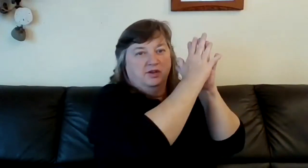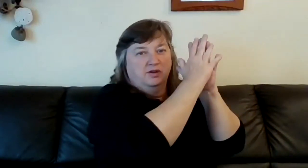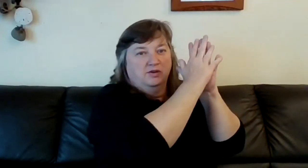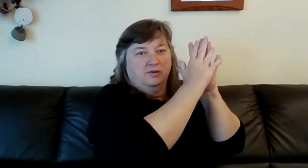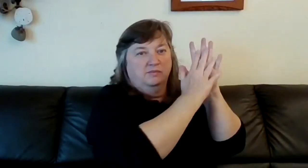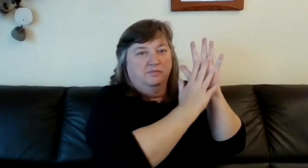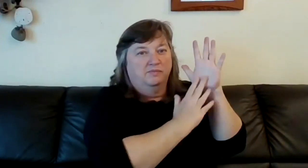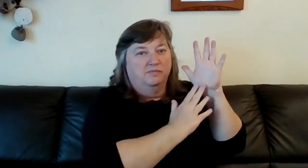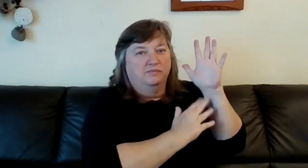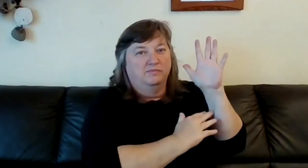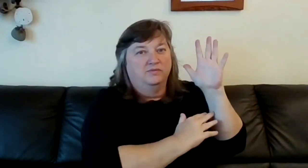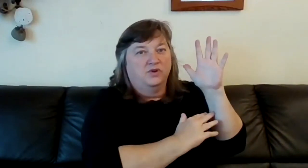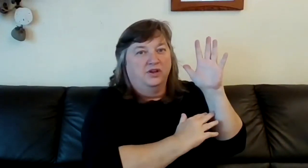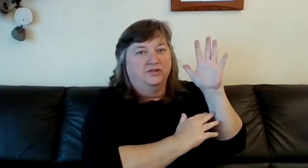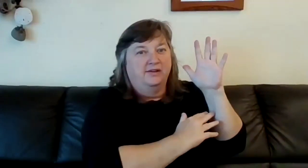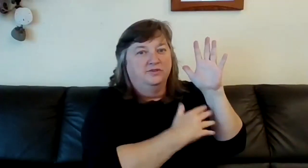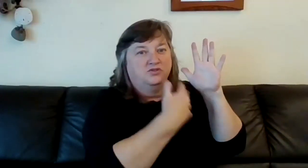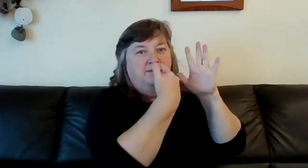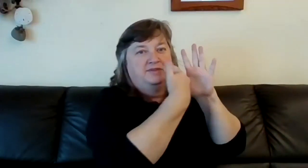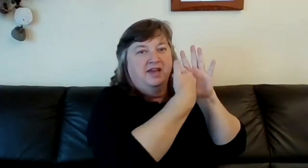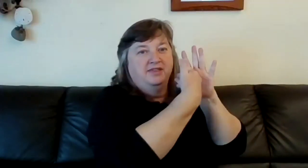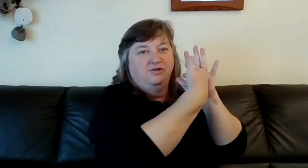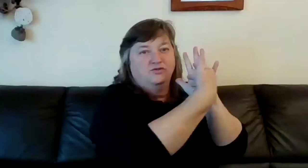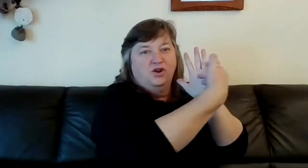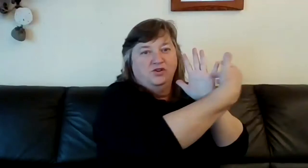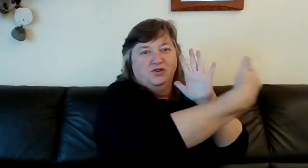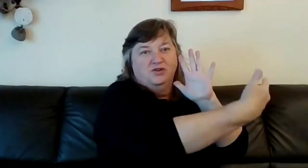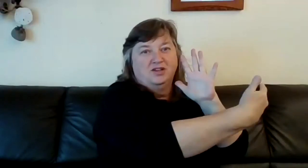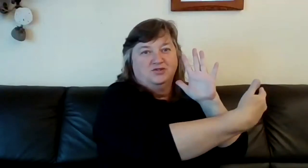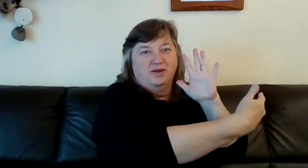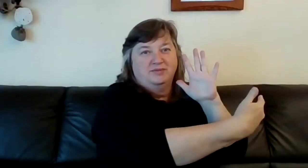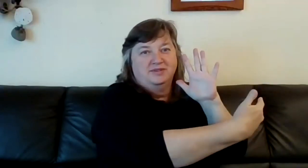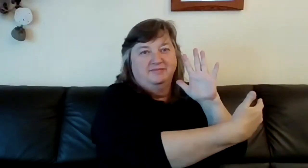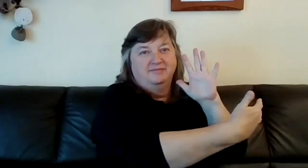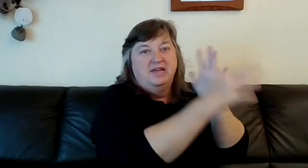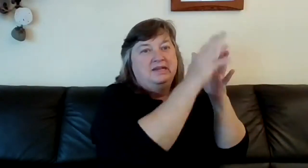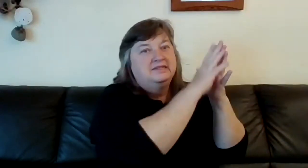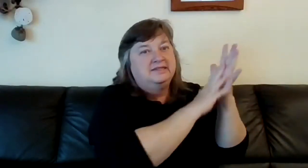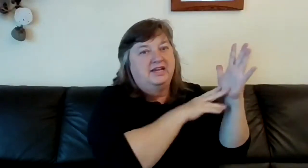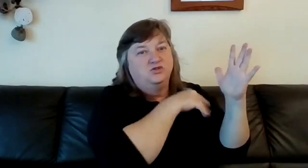your, draw your down stripes and then you draw your across stripes.